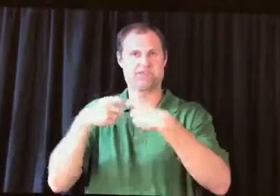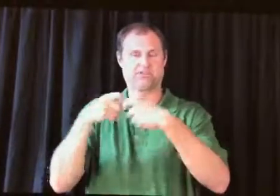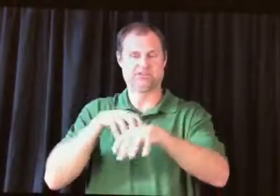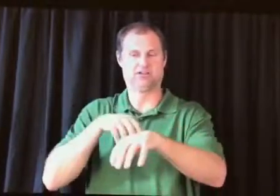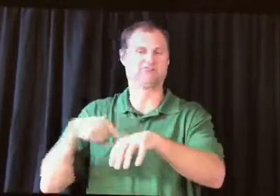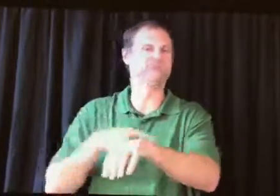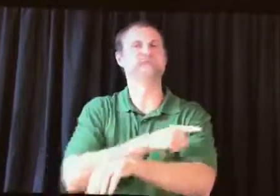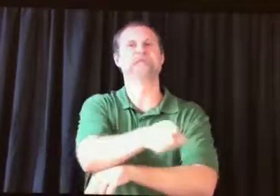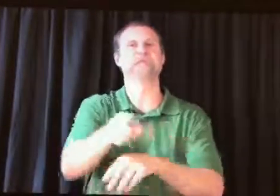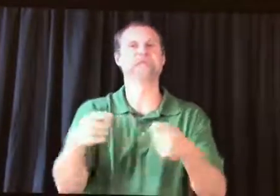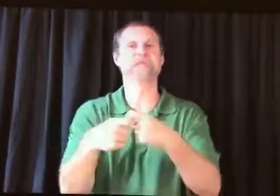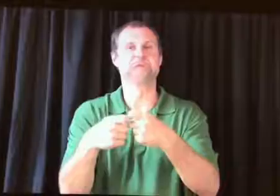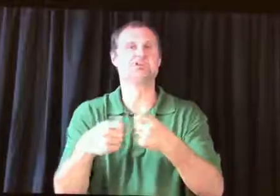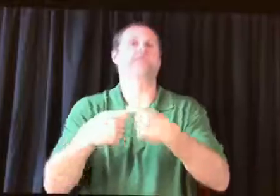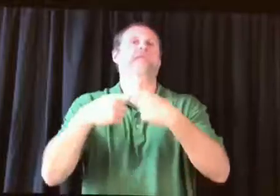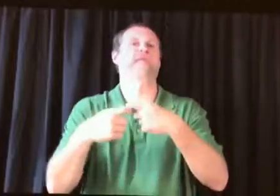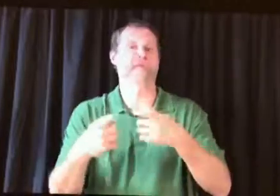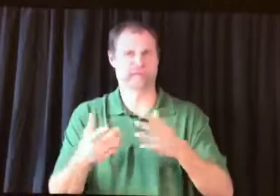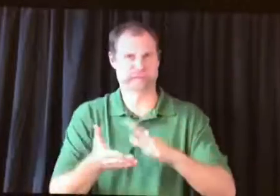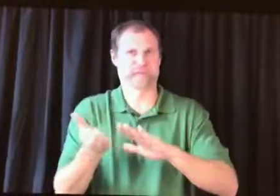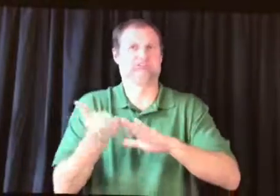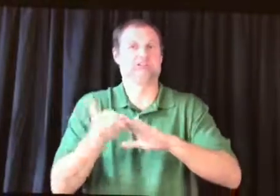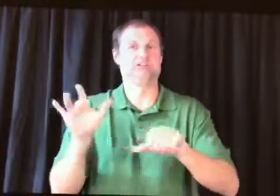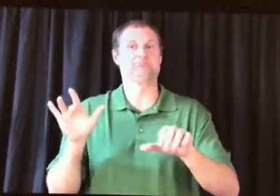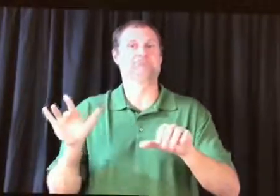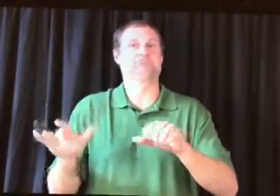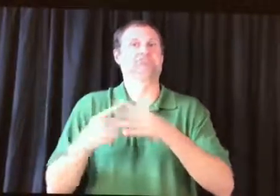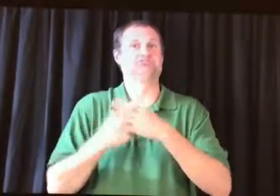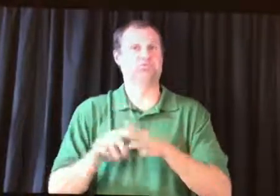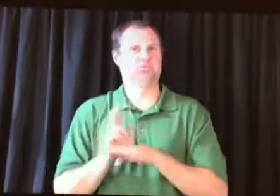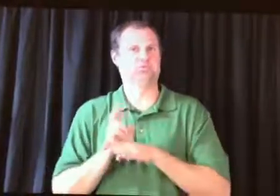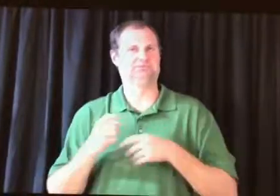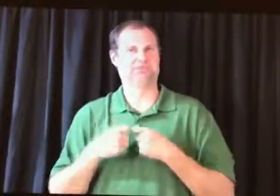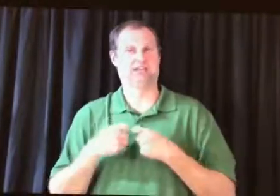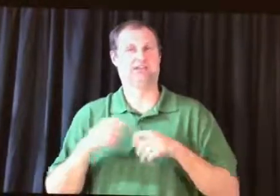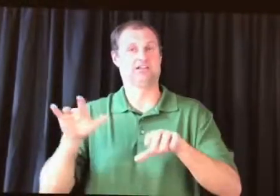The hydrogen tank is in the rear part of the car near the battery.